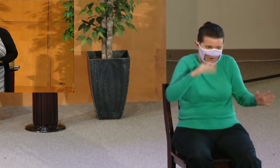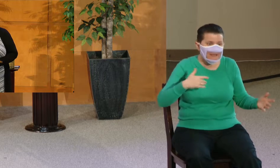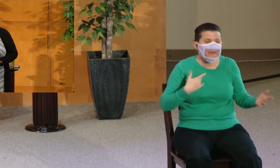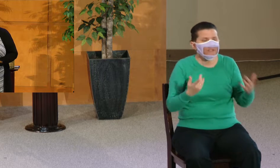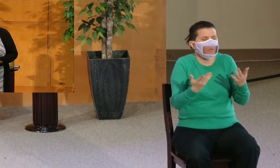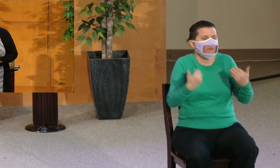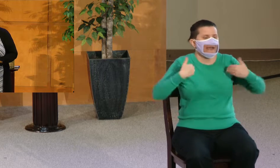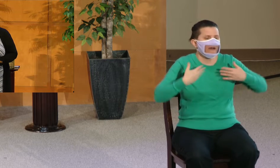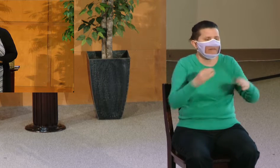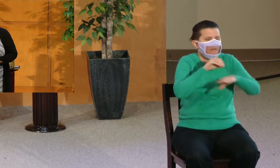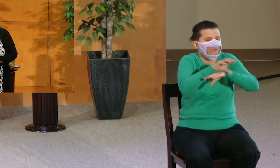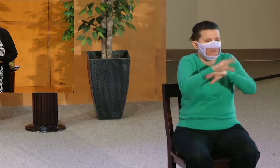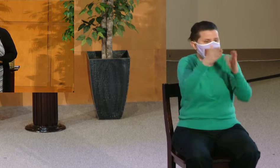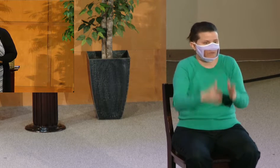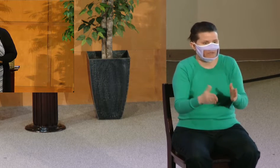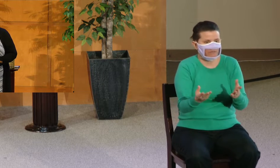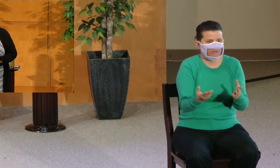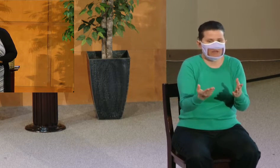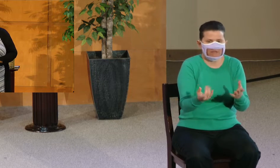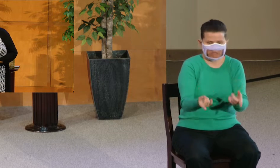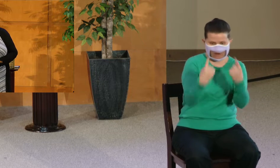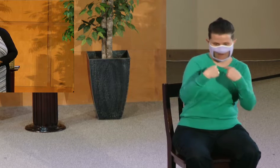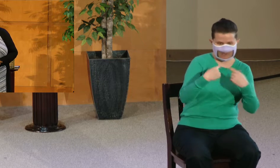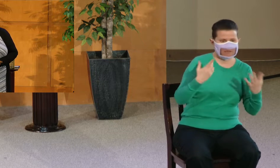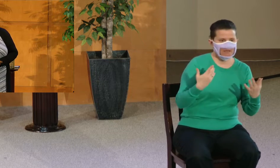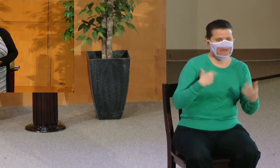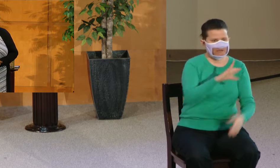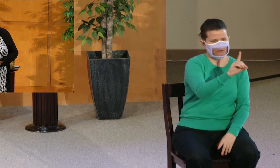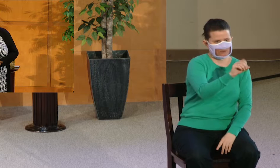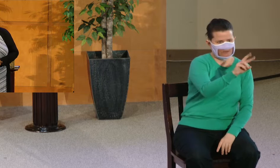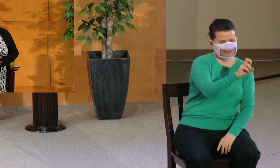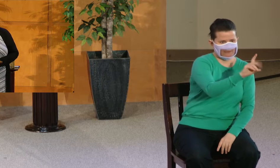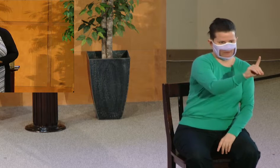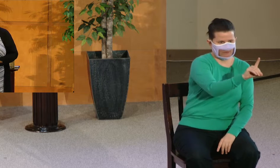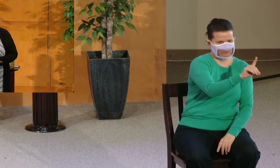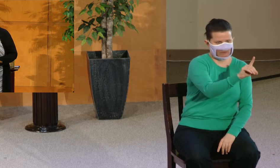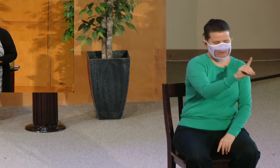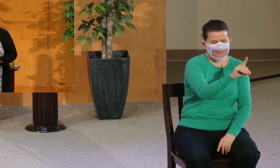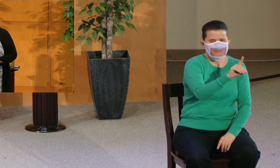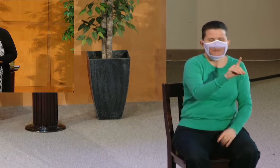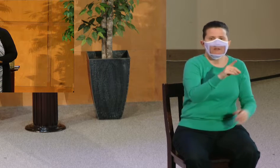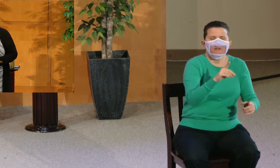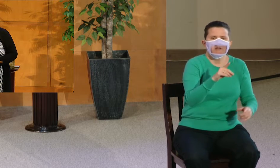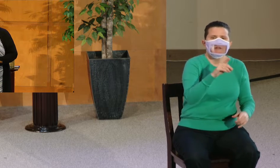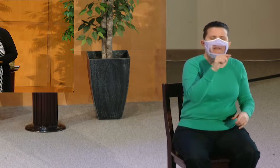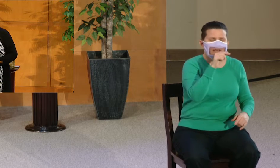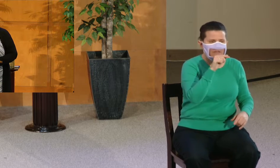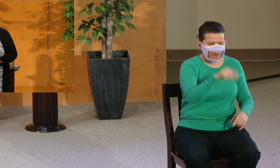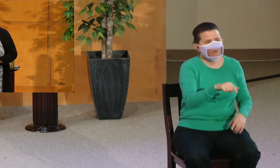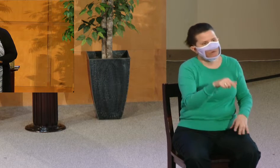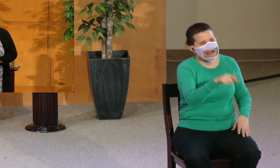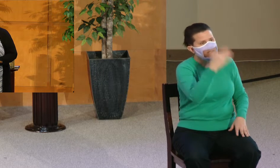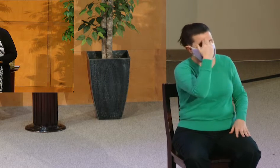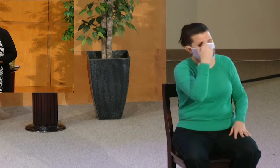David's church, when he left, that was my first church. out in Lawrence, Kansas. So I got to know him